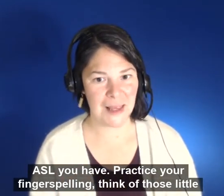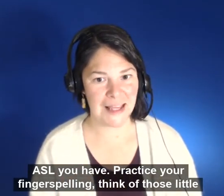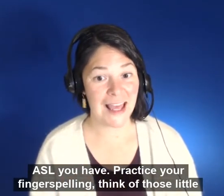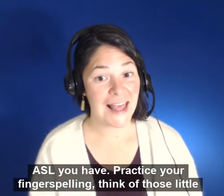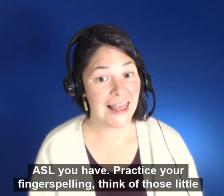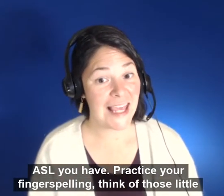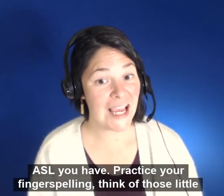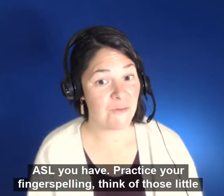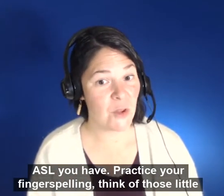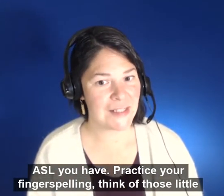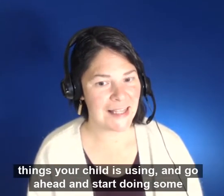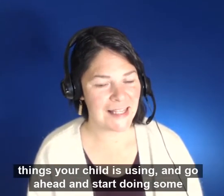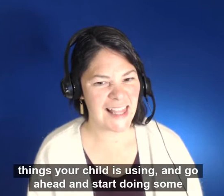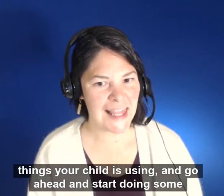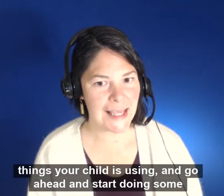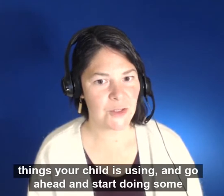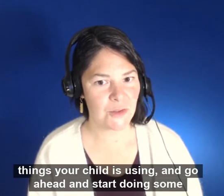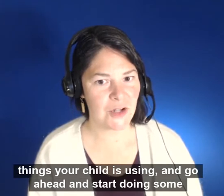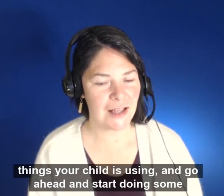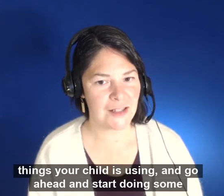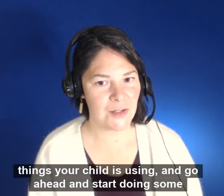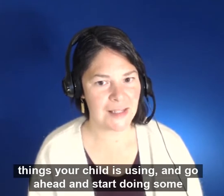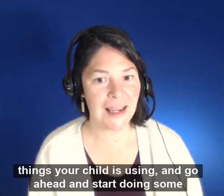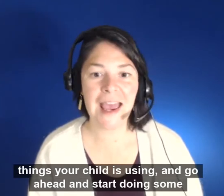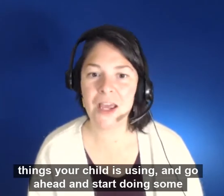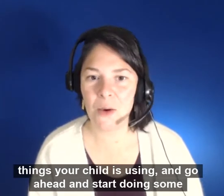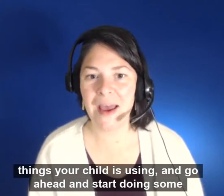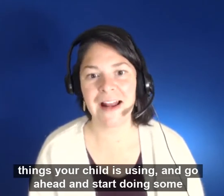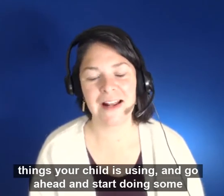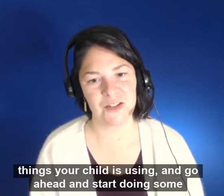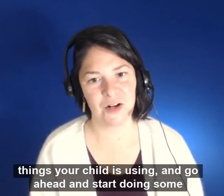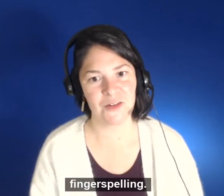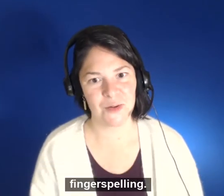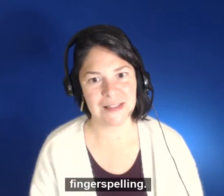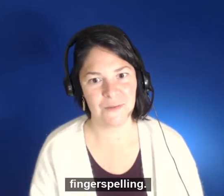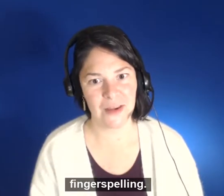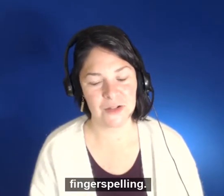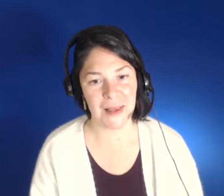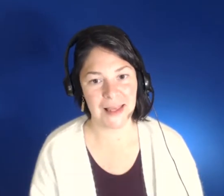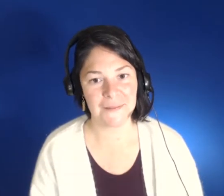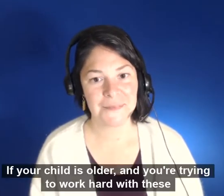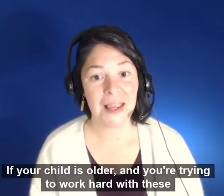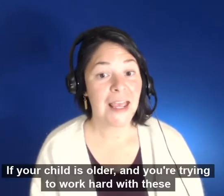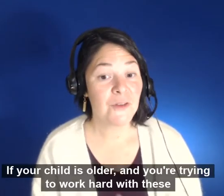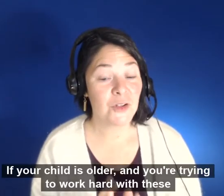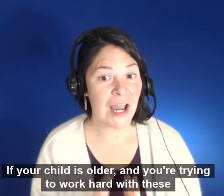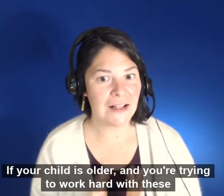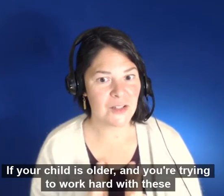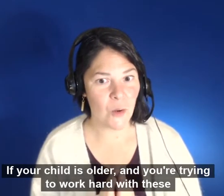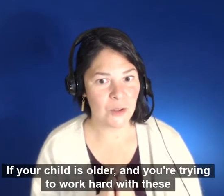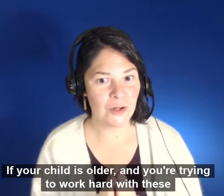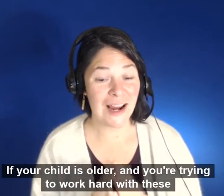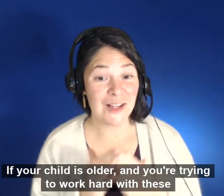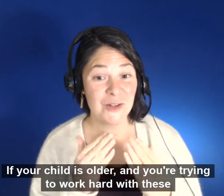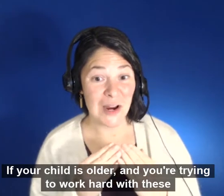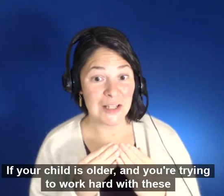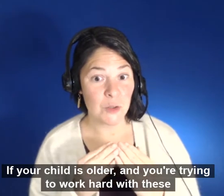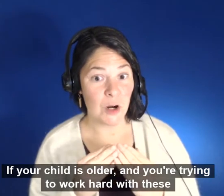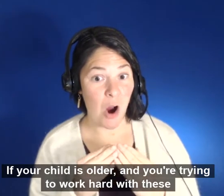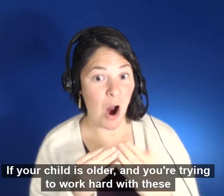fingerspelling. Think of those little things your child is using and go ahead and start doing some fingerspelling. If your child is older and you're trying to work hard